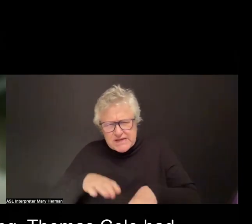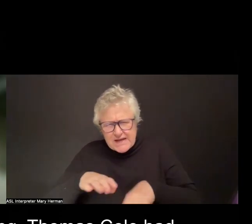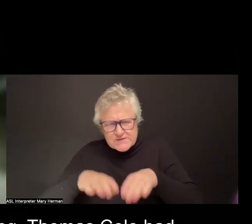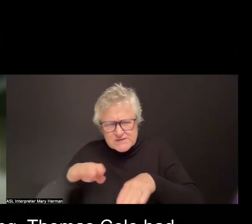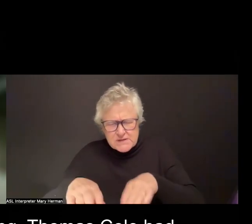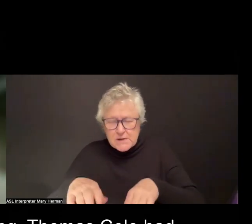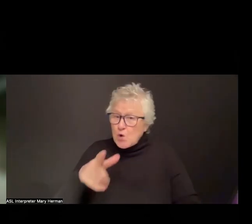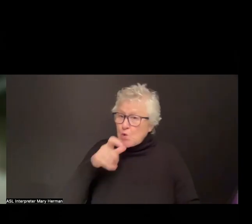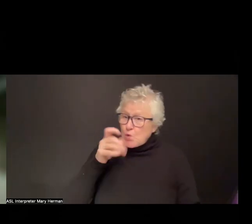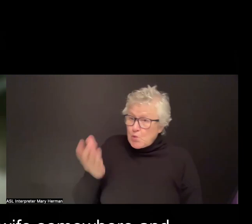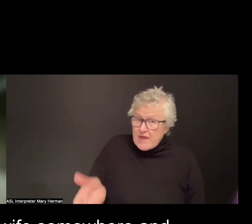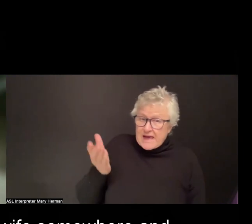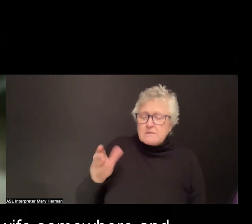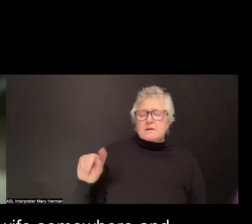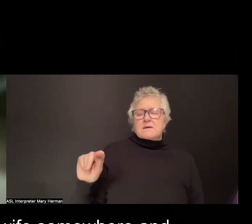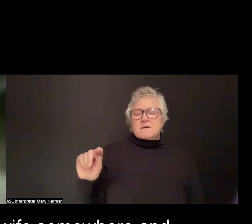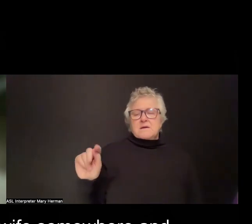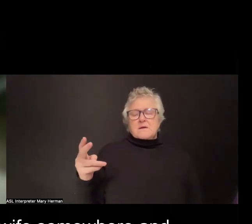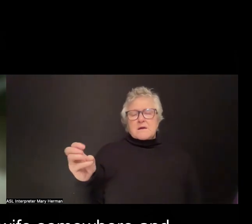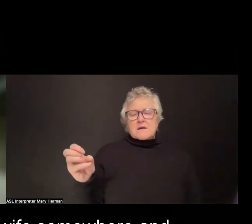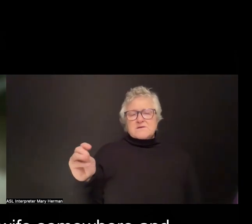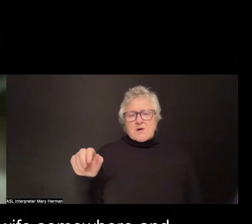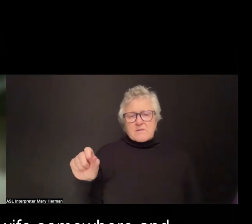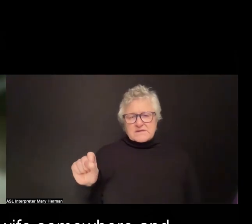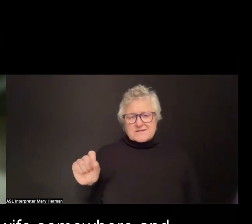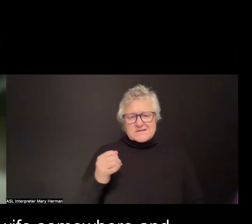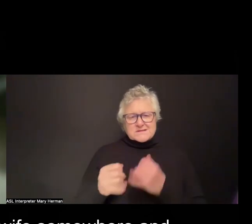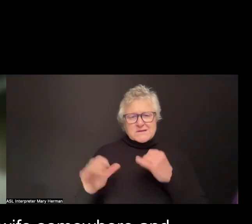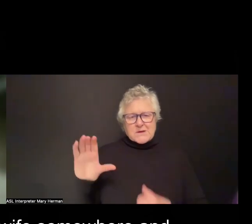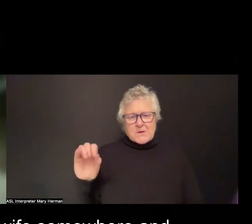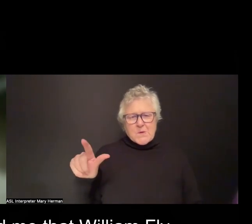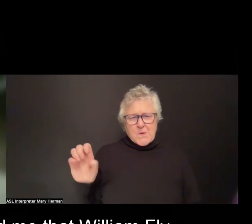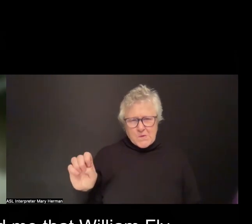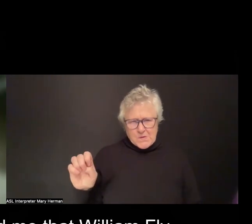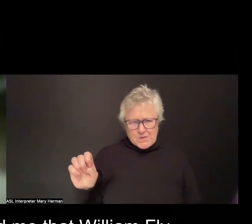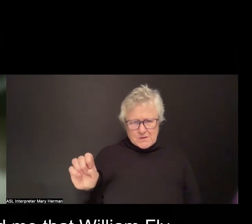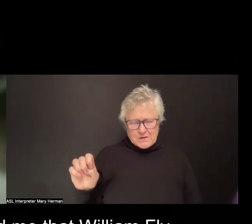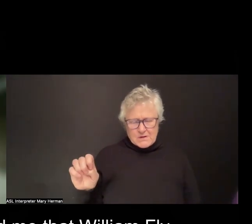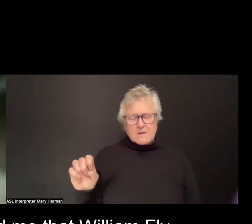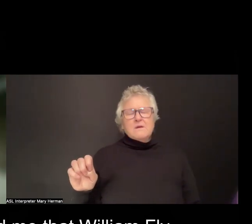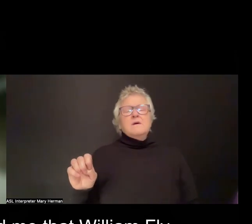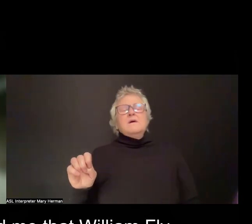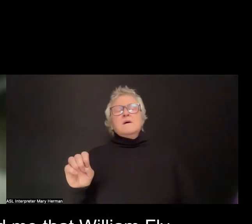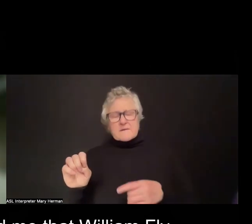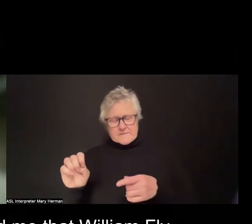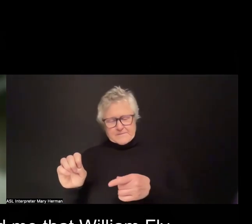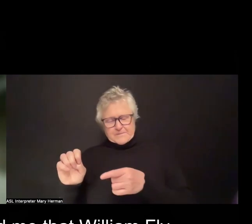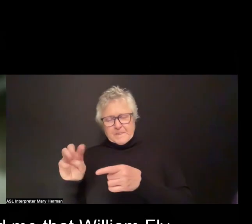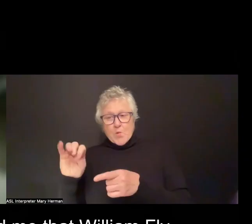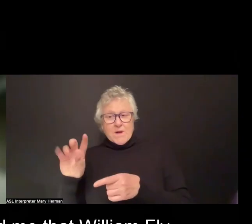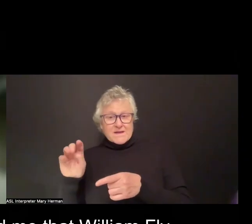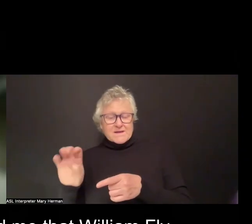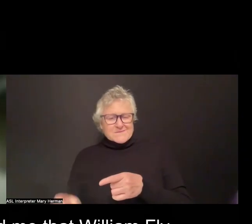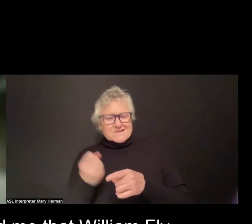his careworn eyes. I'd heard he had a wife somewhere, and 7 children to feed. The whisperers told me that William Fly